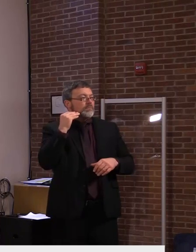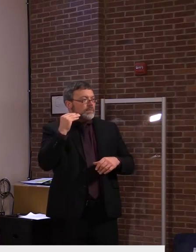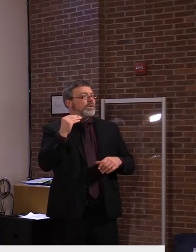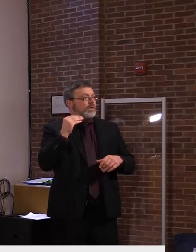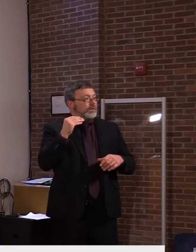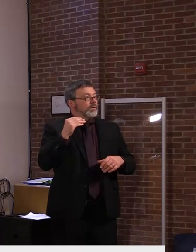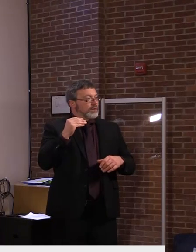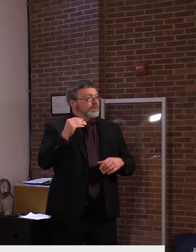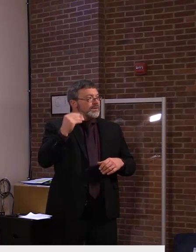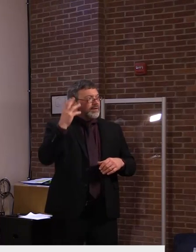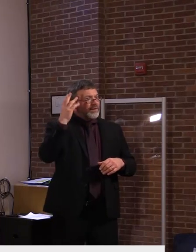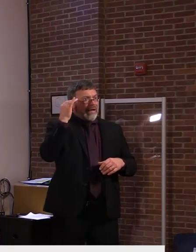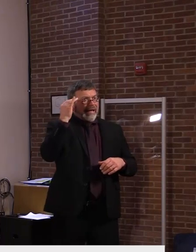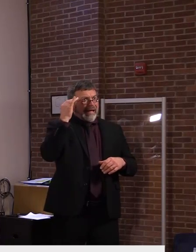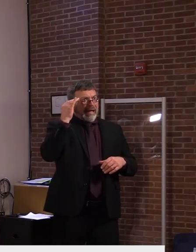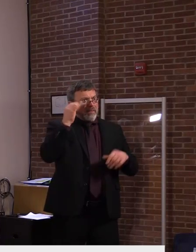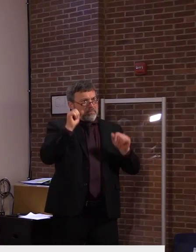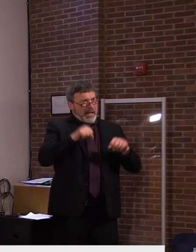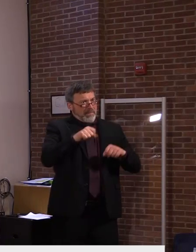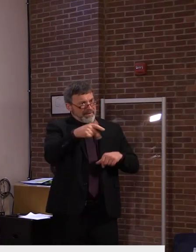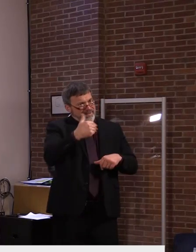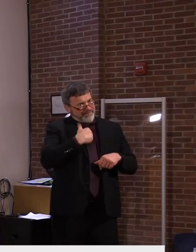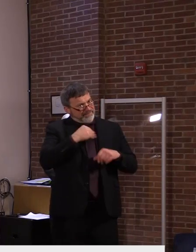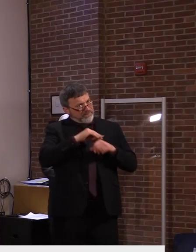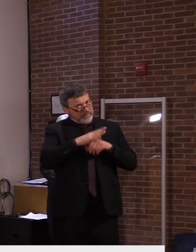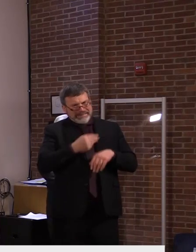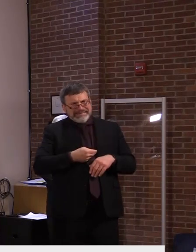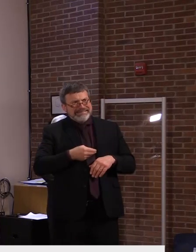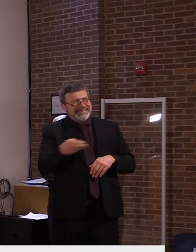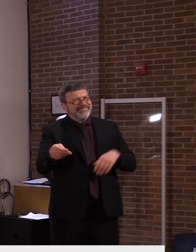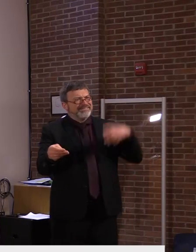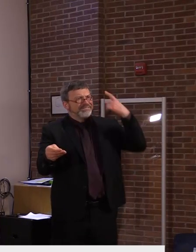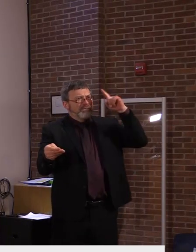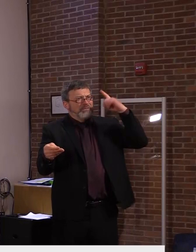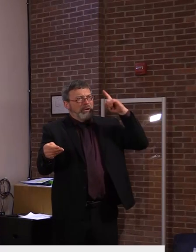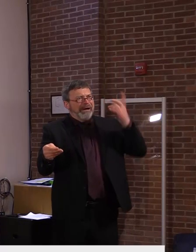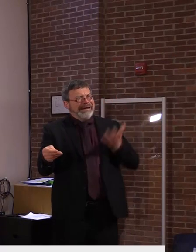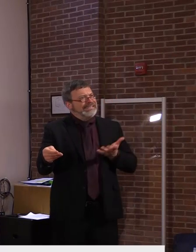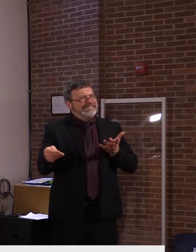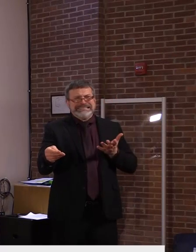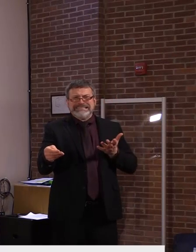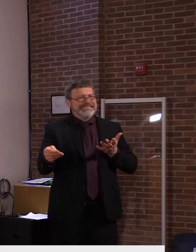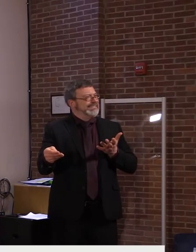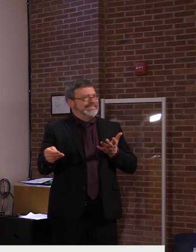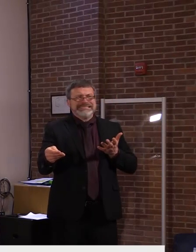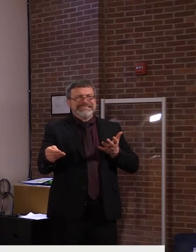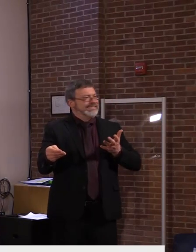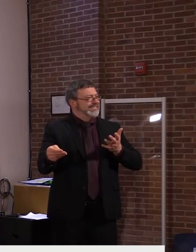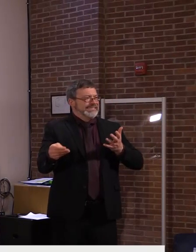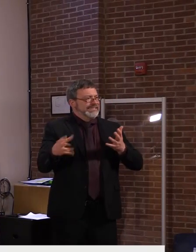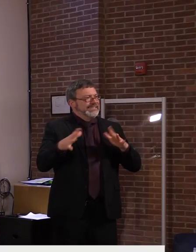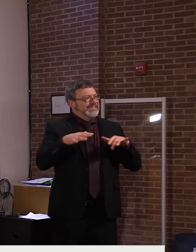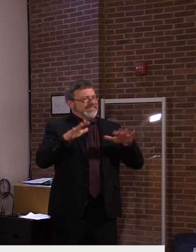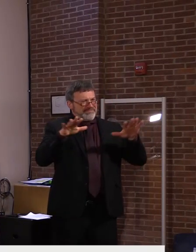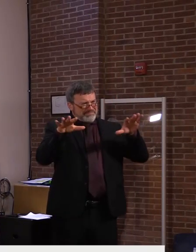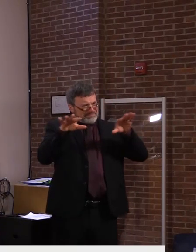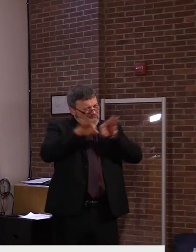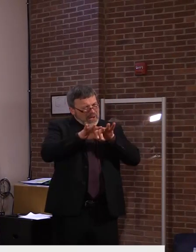virus. And getting your friends or family sick and maybe seriously ill is just not worth the